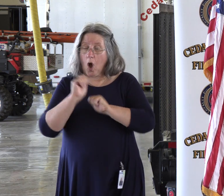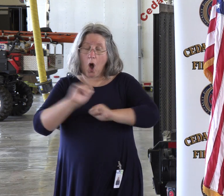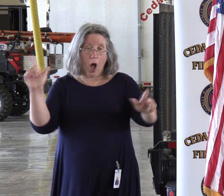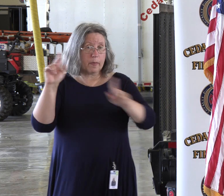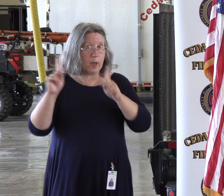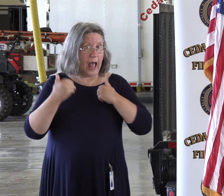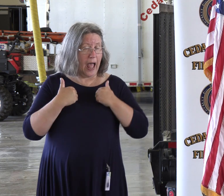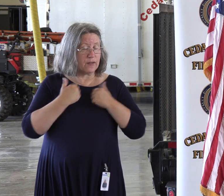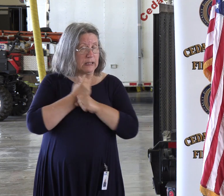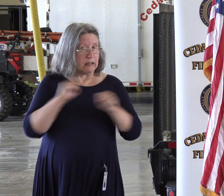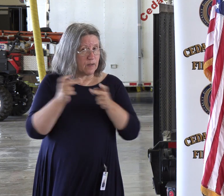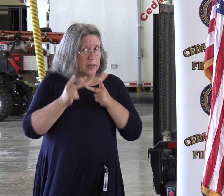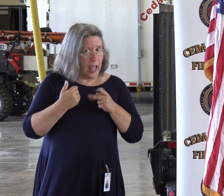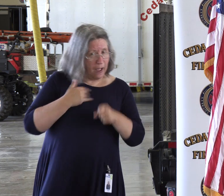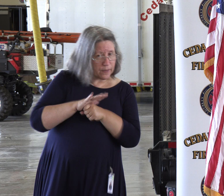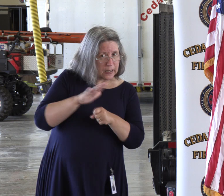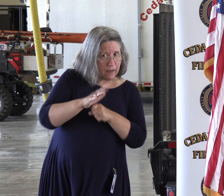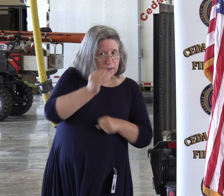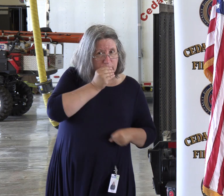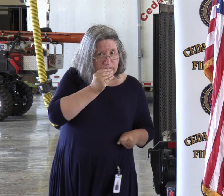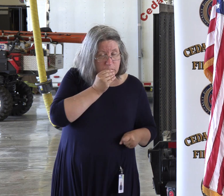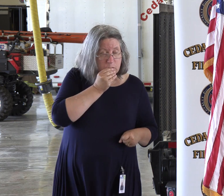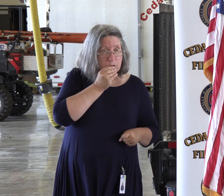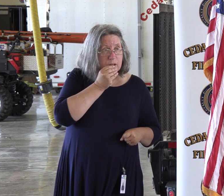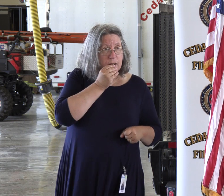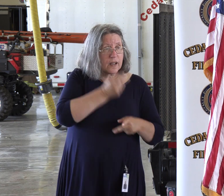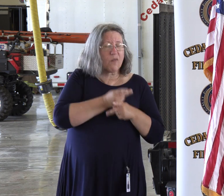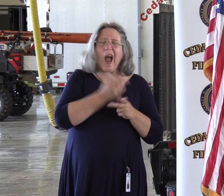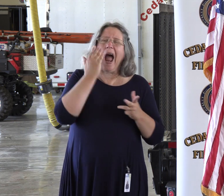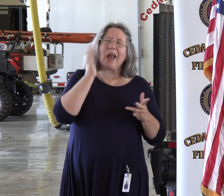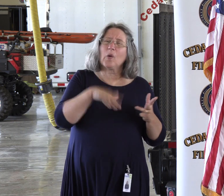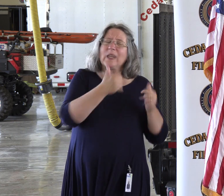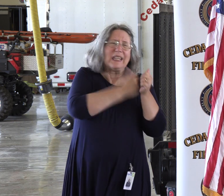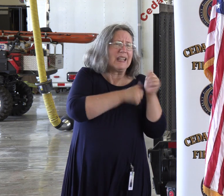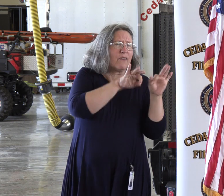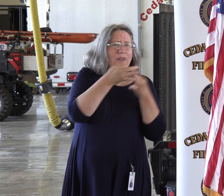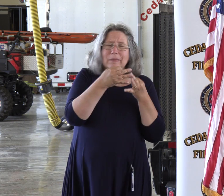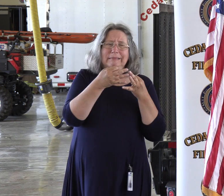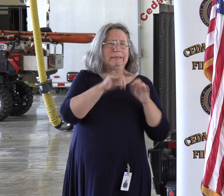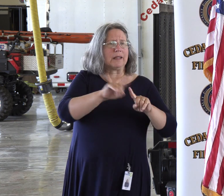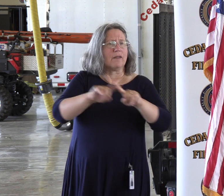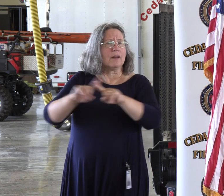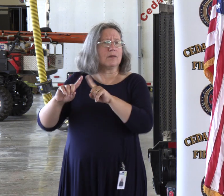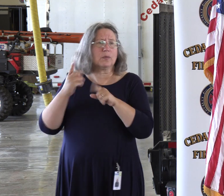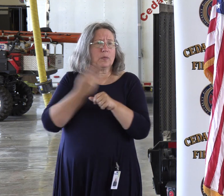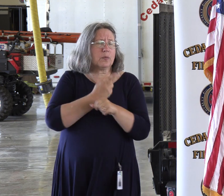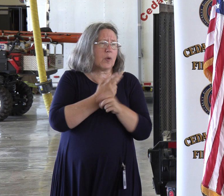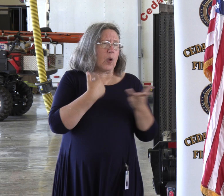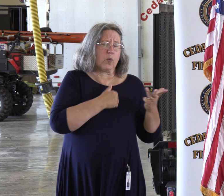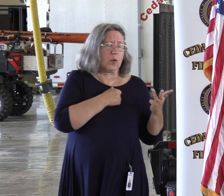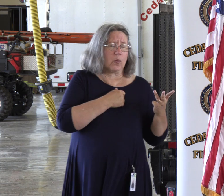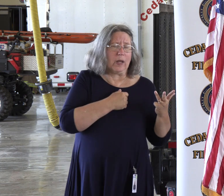place, have food and taken care of, and we recognize there's unique needs for every family and every individual, and we'll